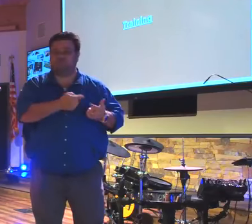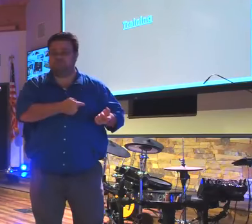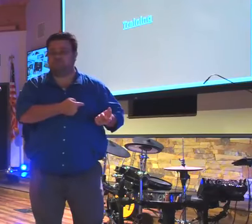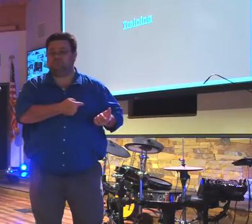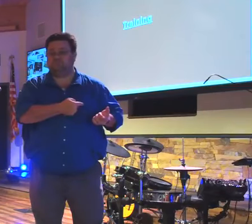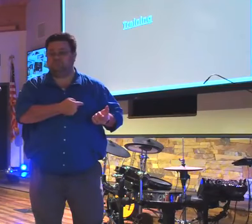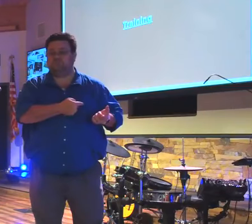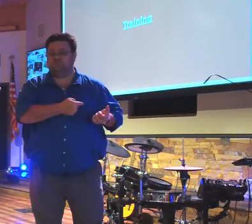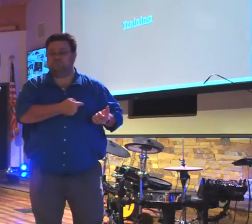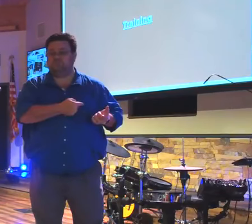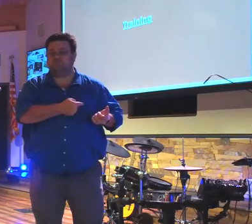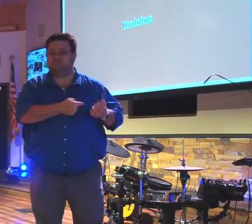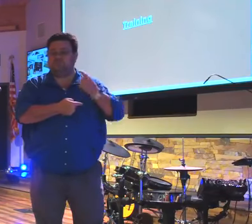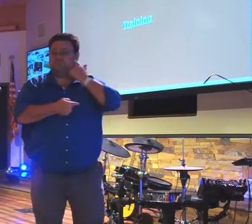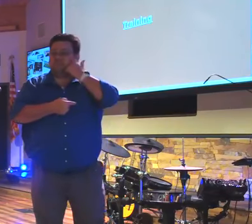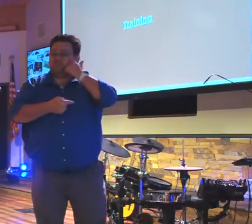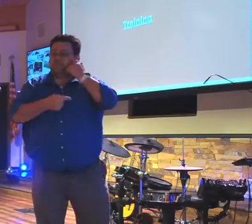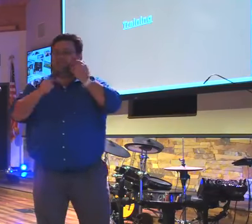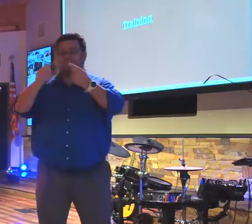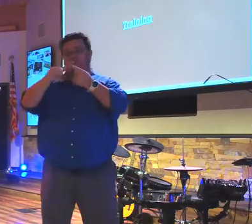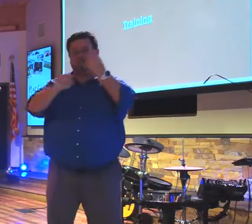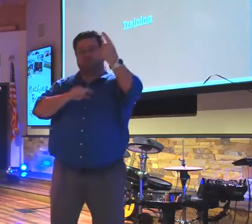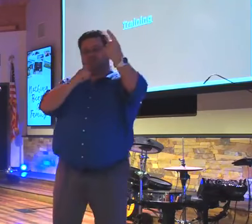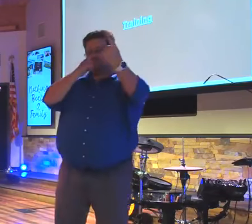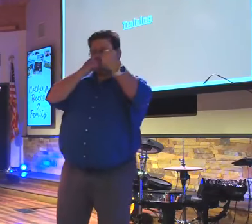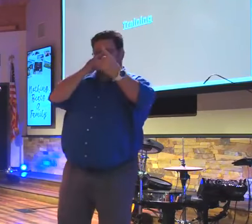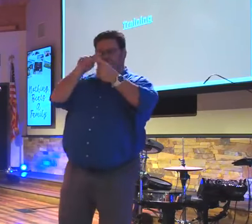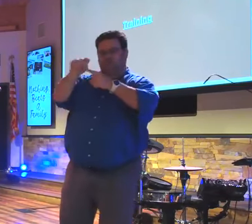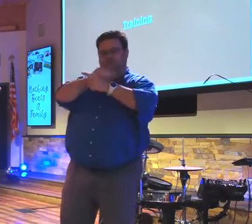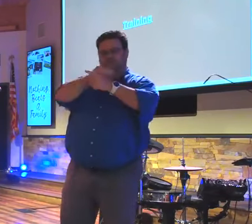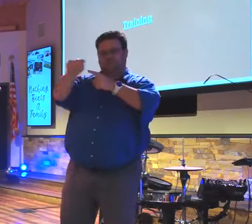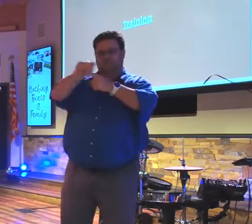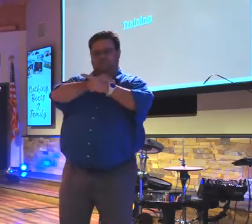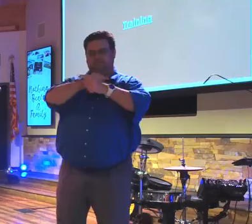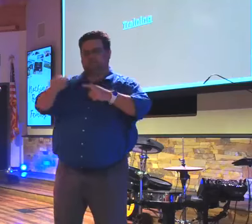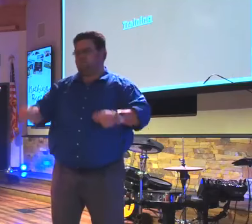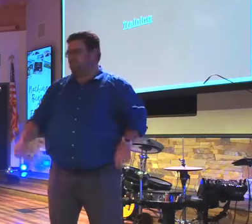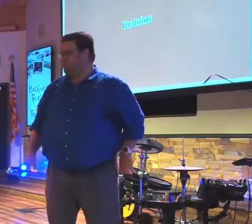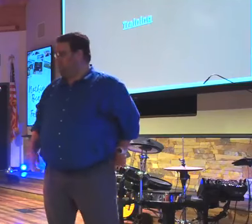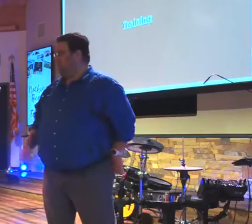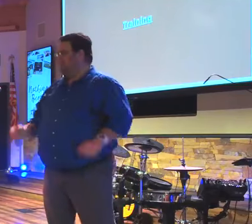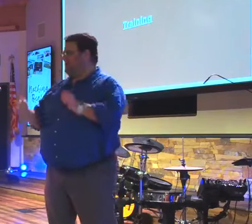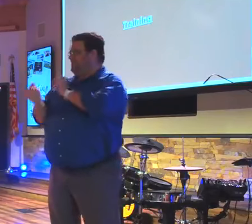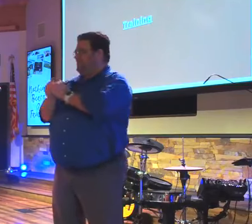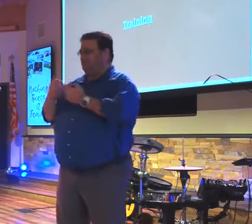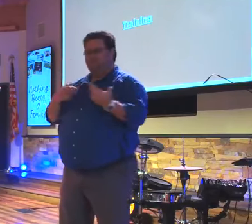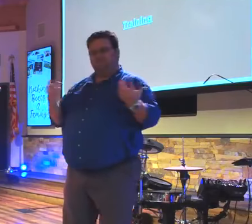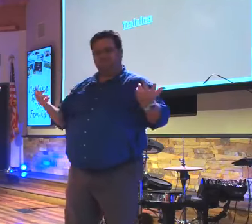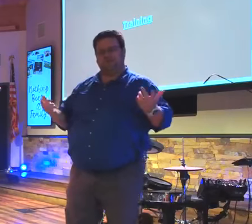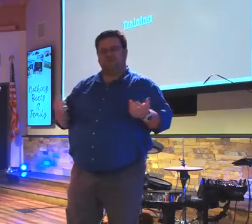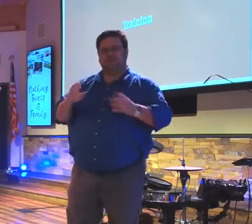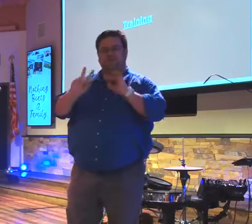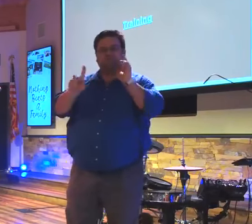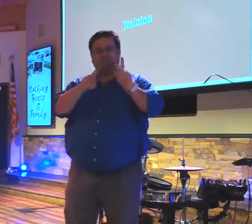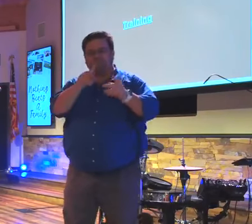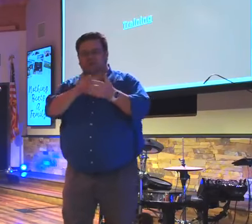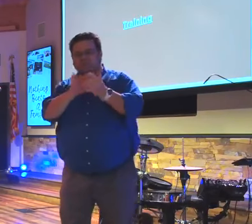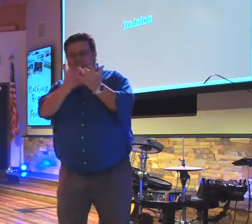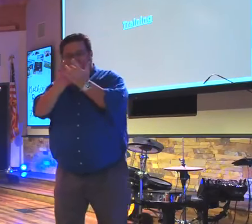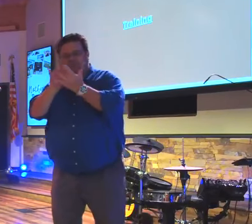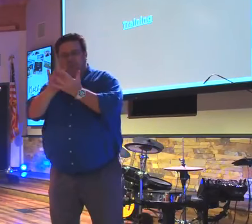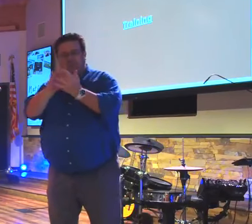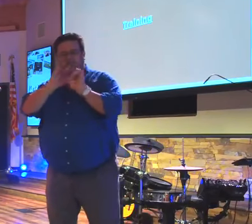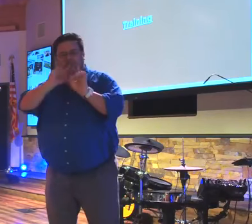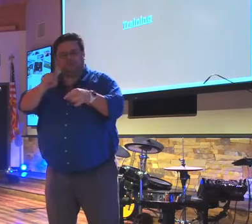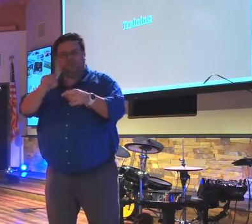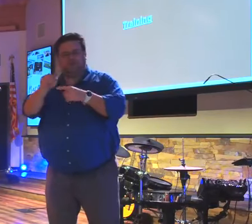Word. All right, that's the first thing. Number one is what? Pray. You guys are with me. I hope people online are responding to that way, and